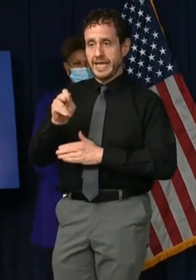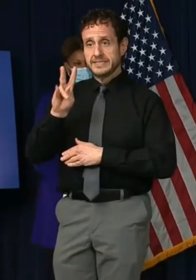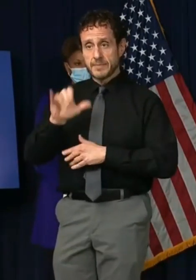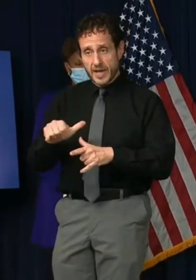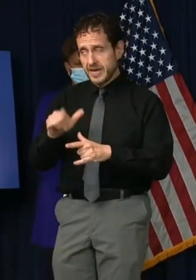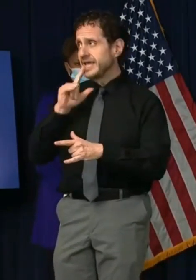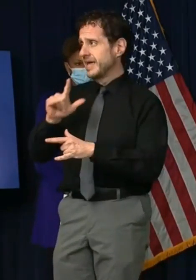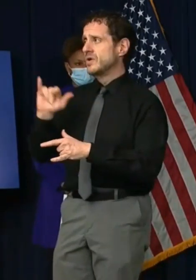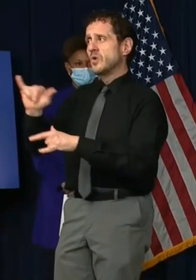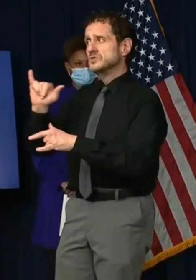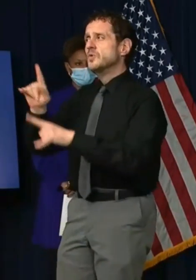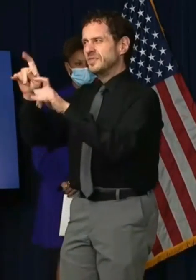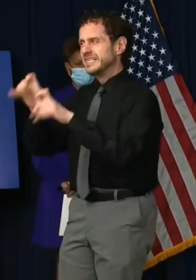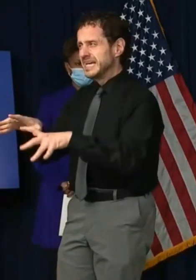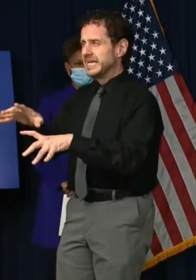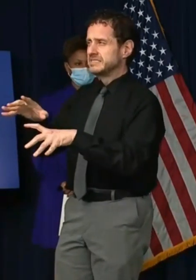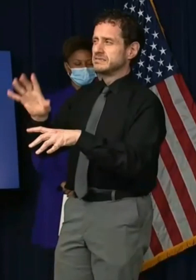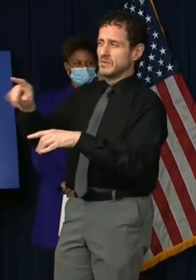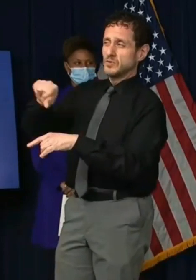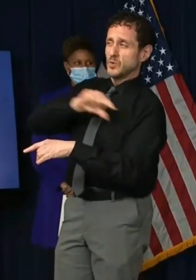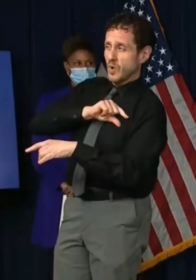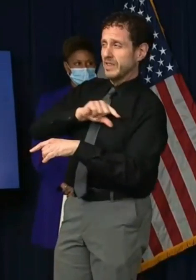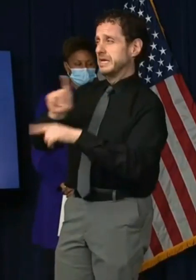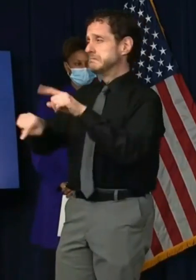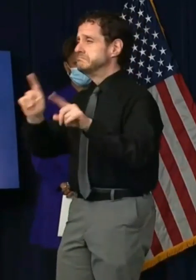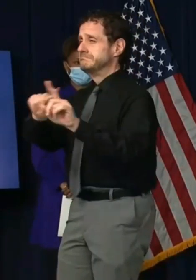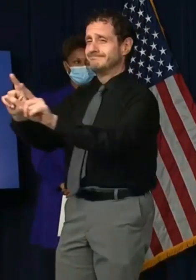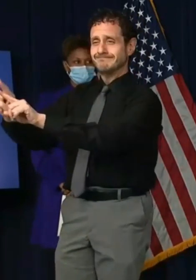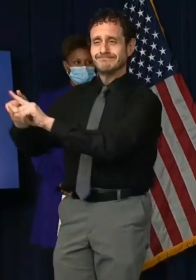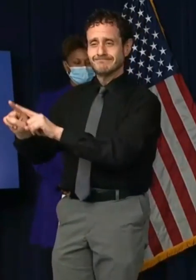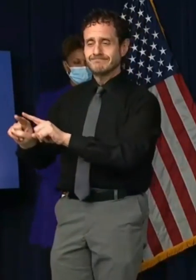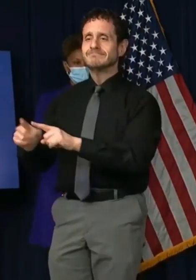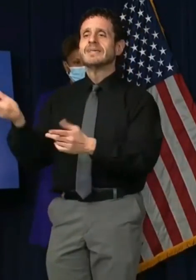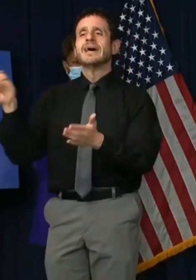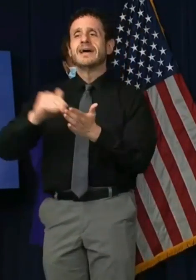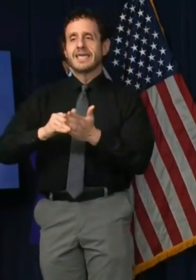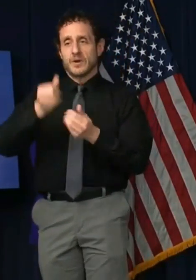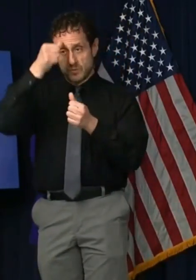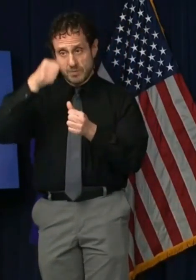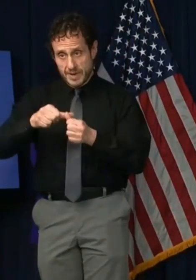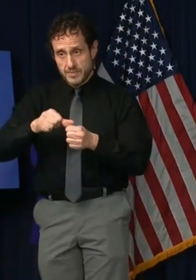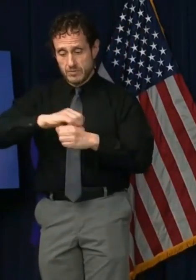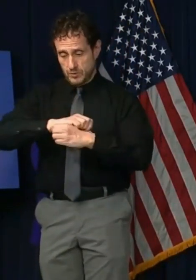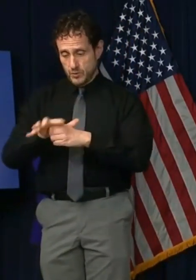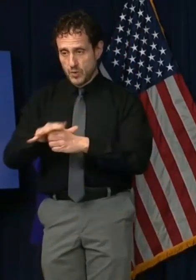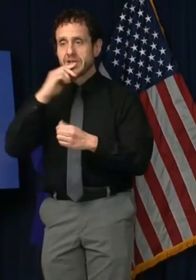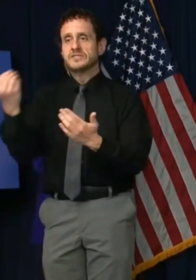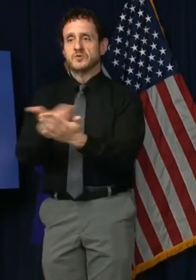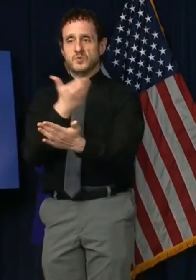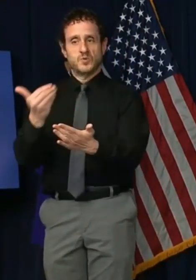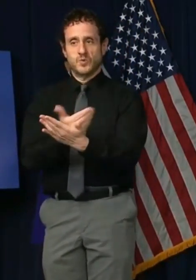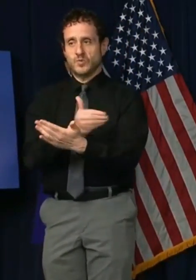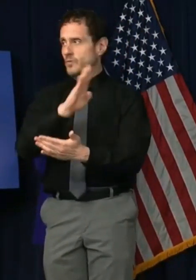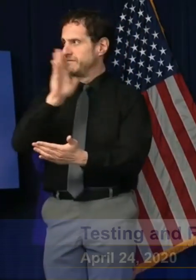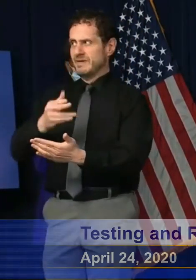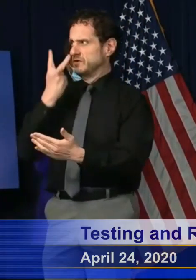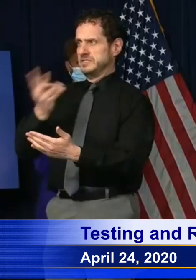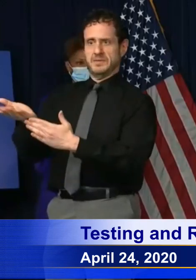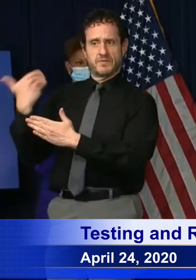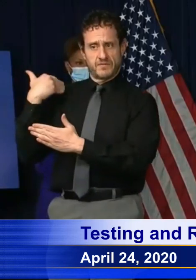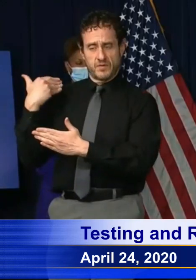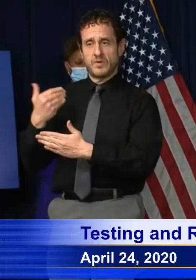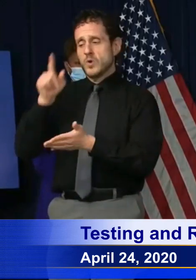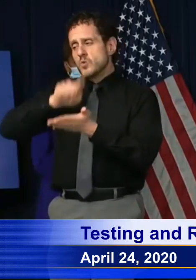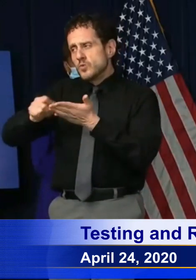test. Second, this is a novel virus, entirely new. So researchers don't